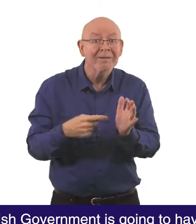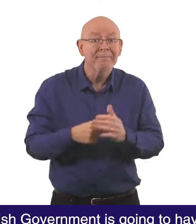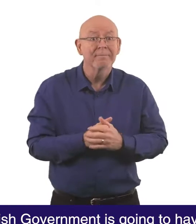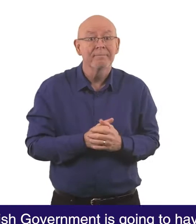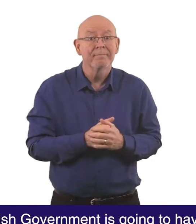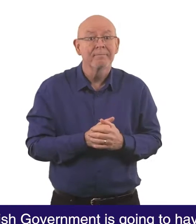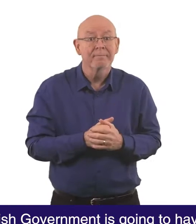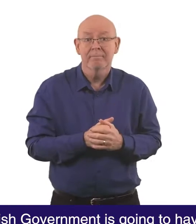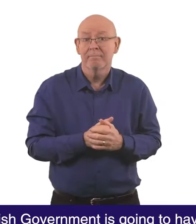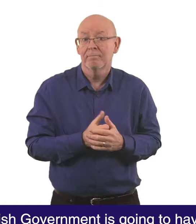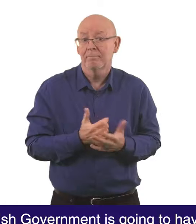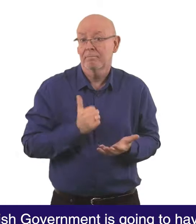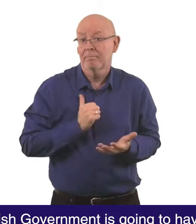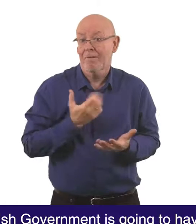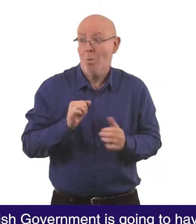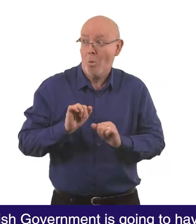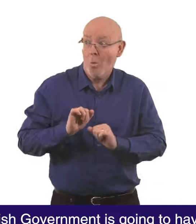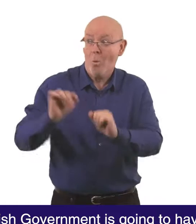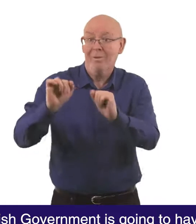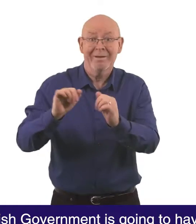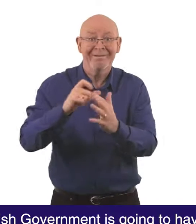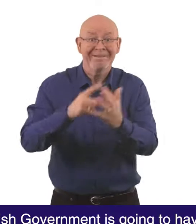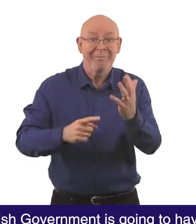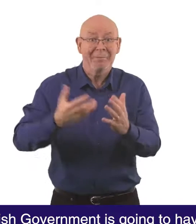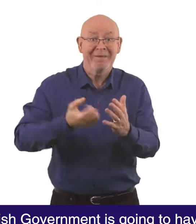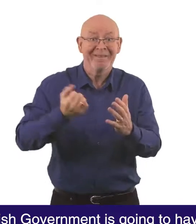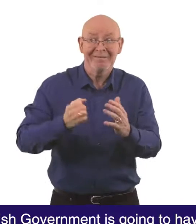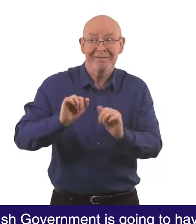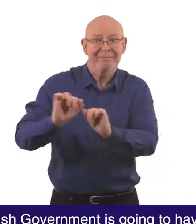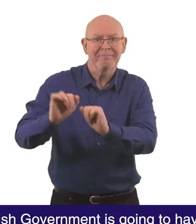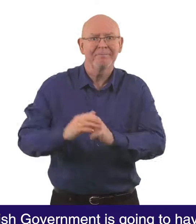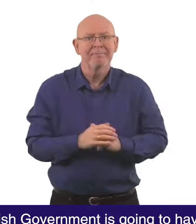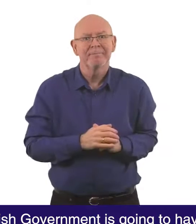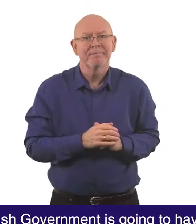The Scottish Government is going to have its own disability benefits.